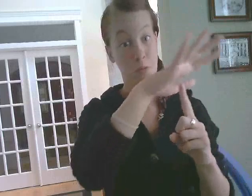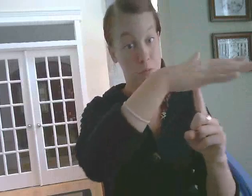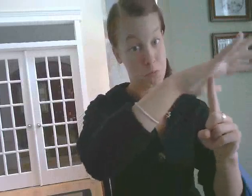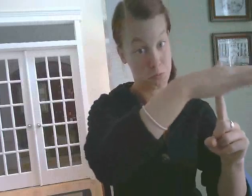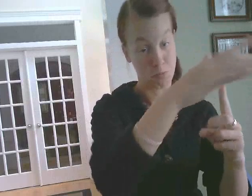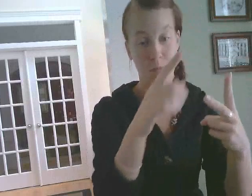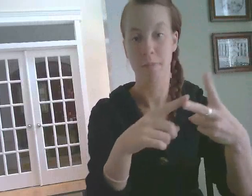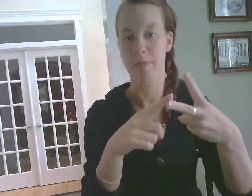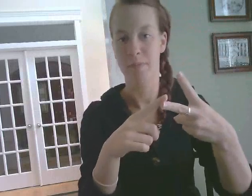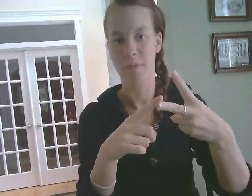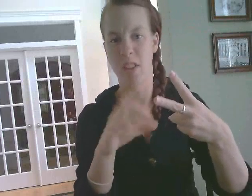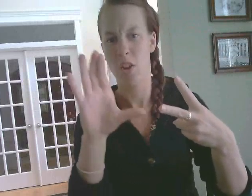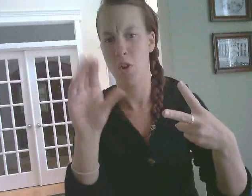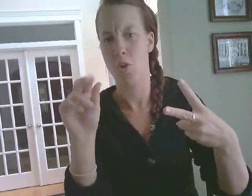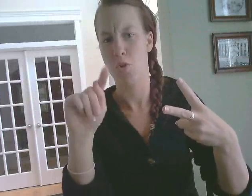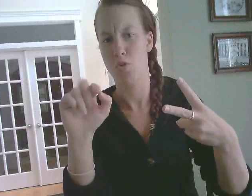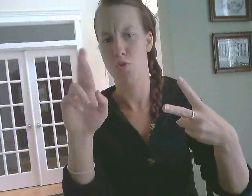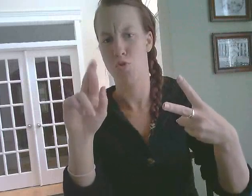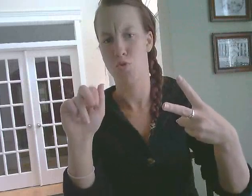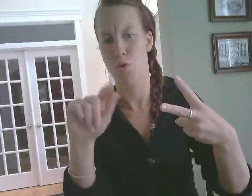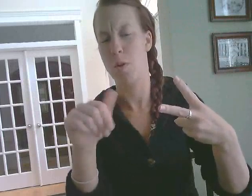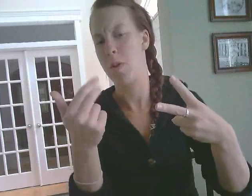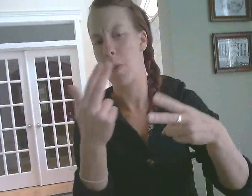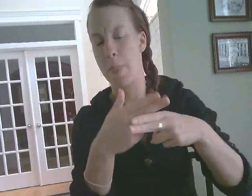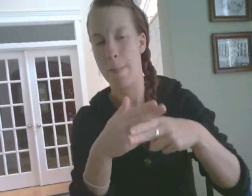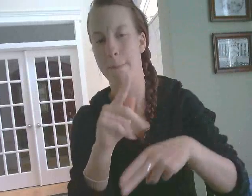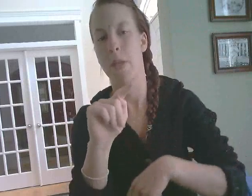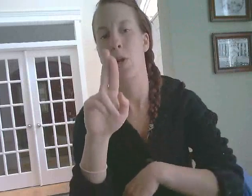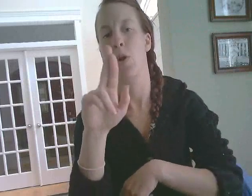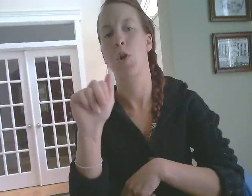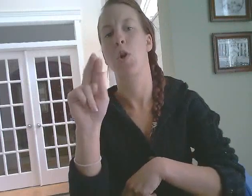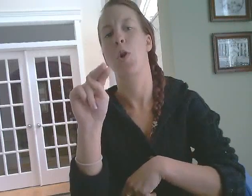little bit of ground school first of all, how the controller works.